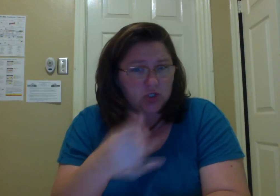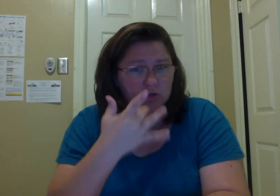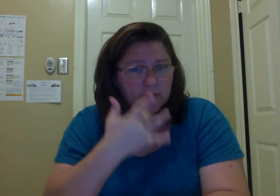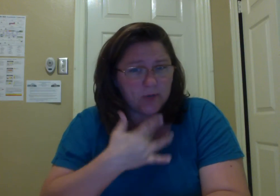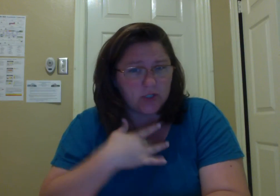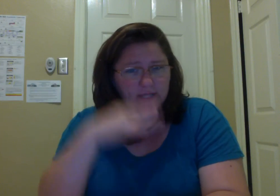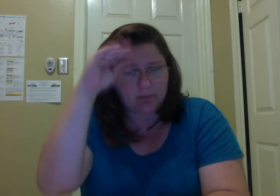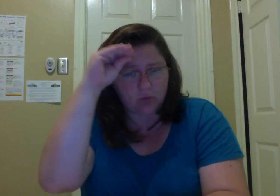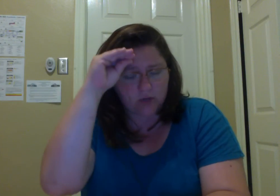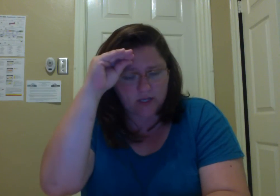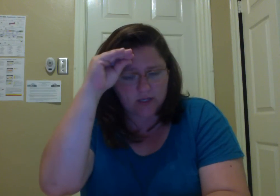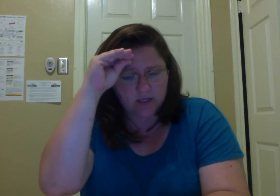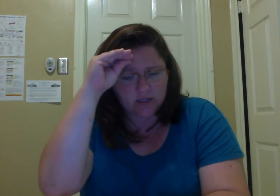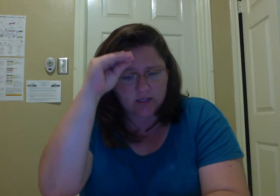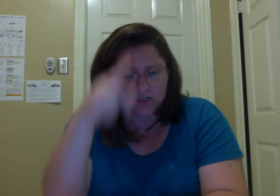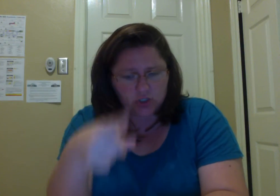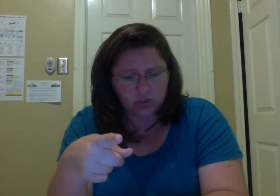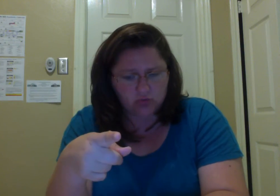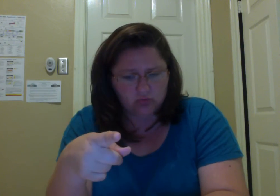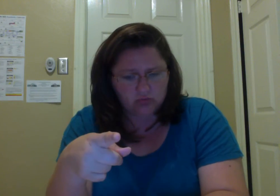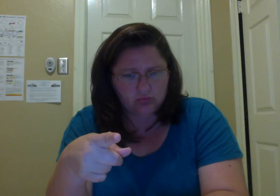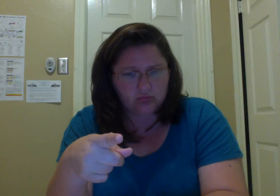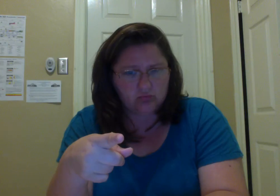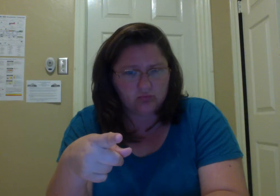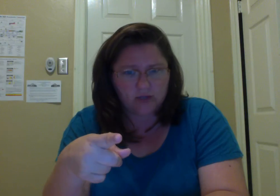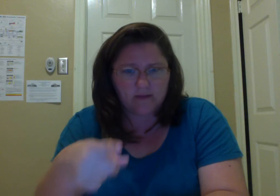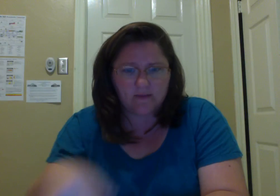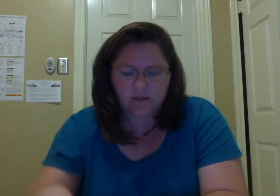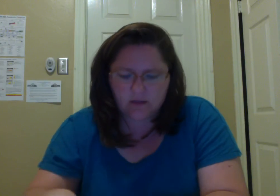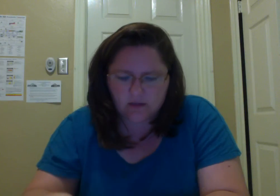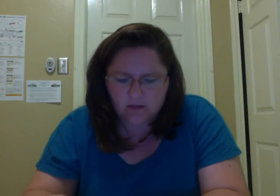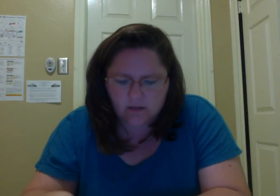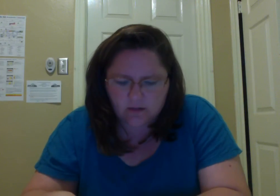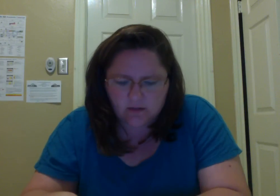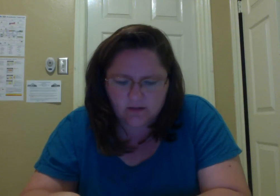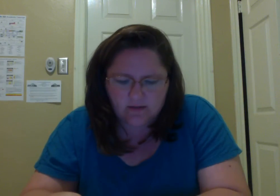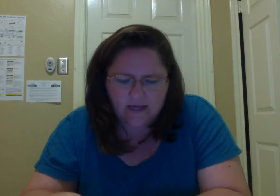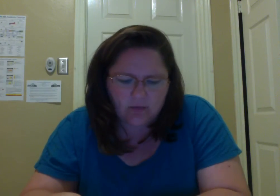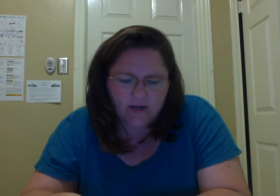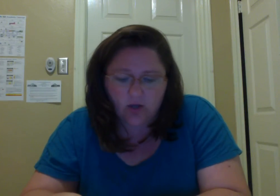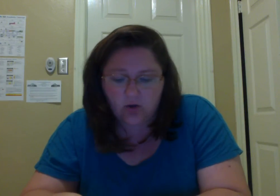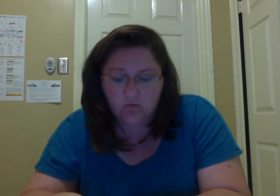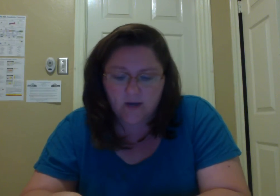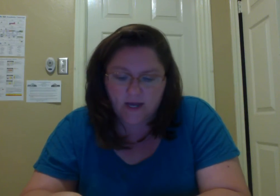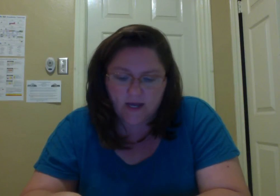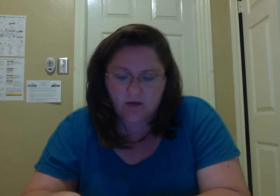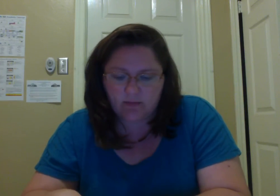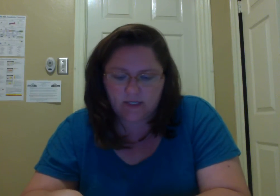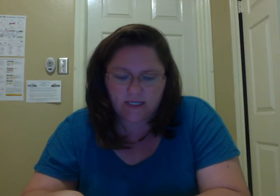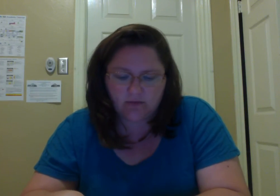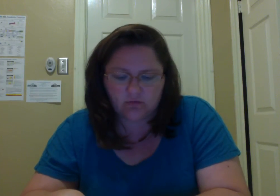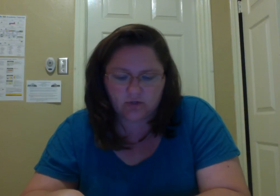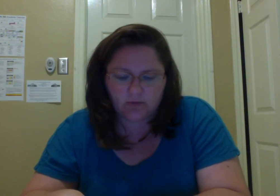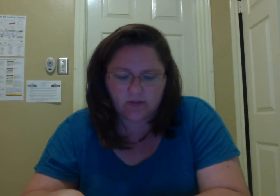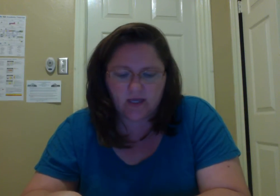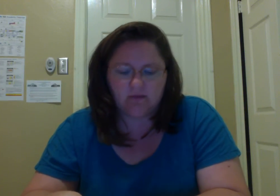You're the birthday boy. You. And then now we're at, oh wow, how many candles are on your birthday cake?